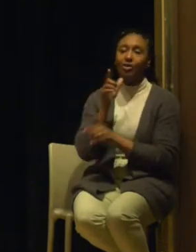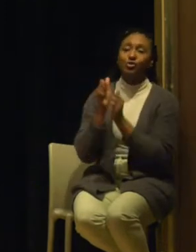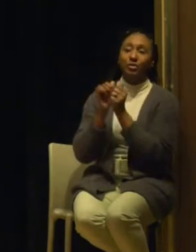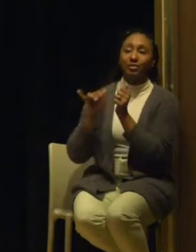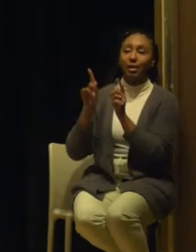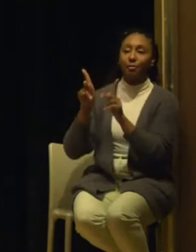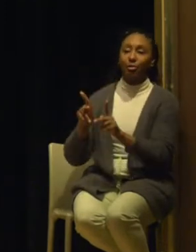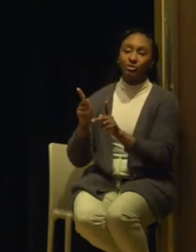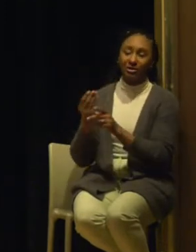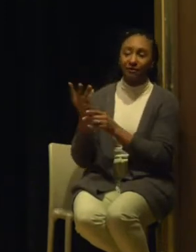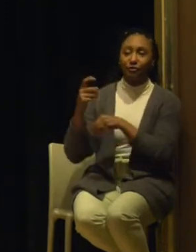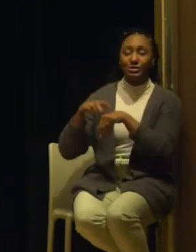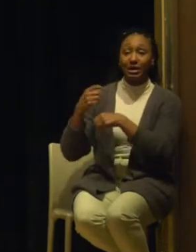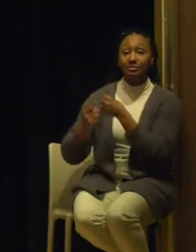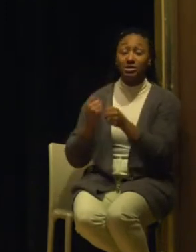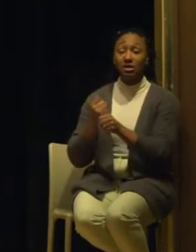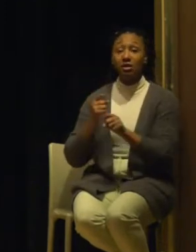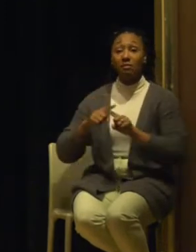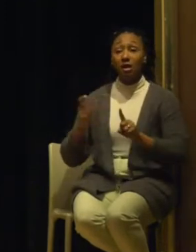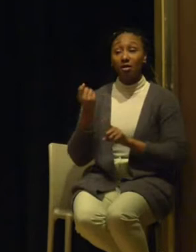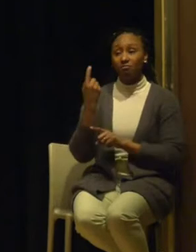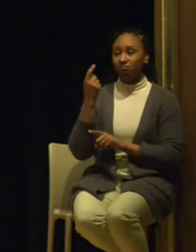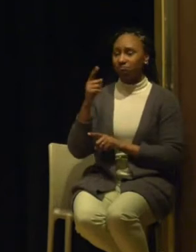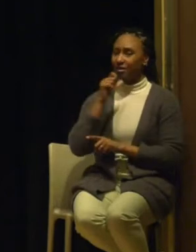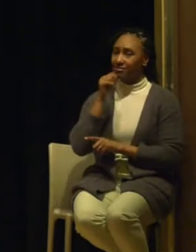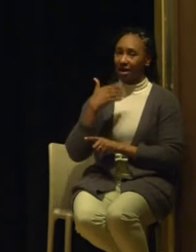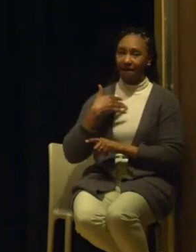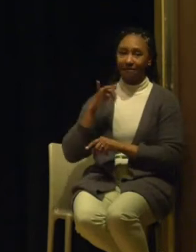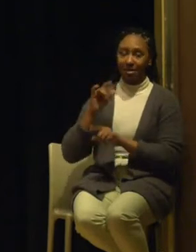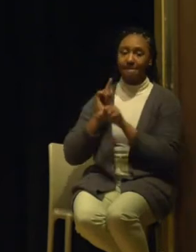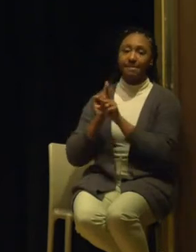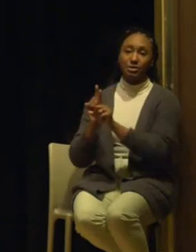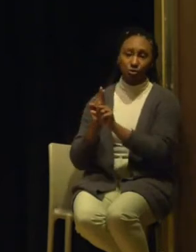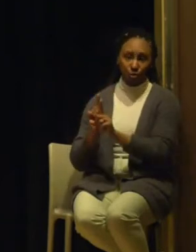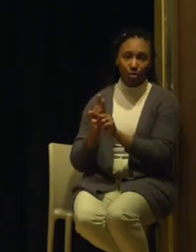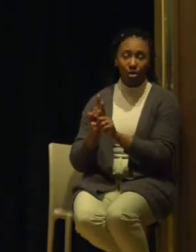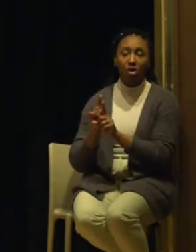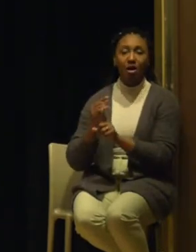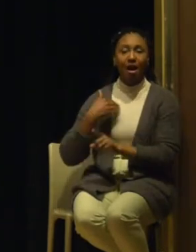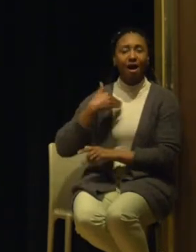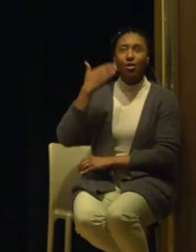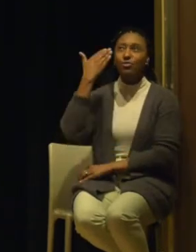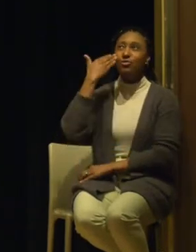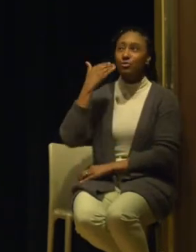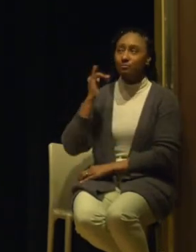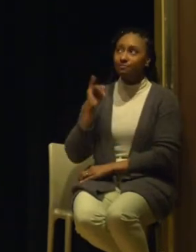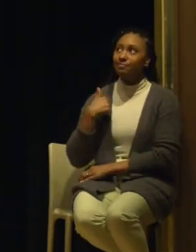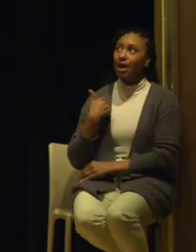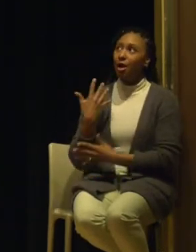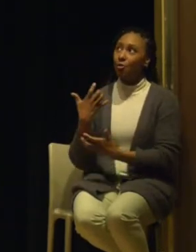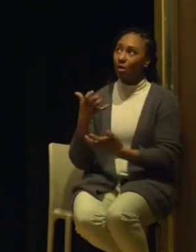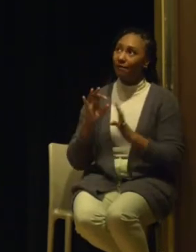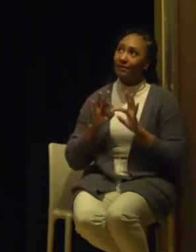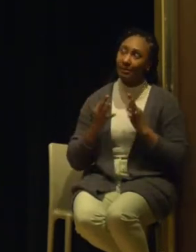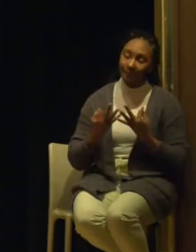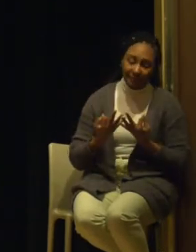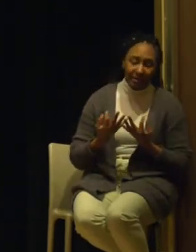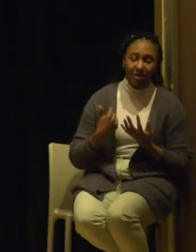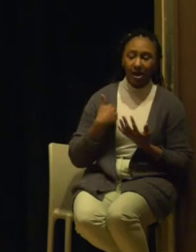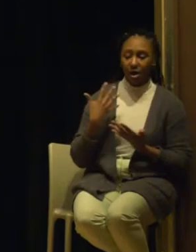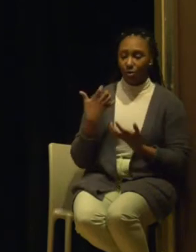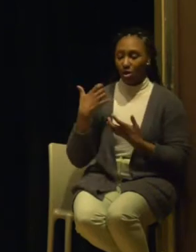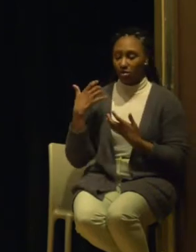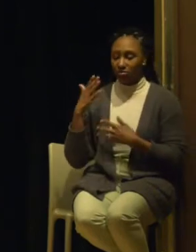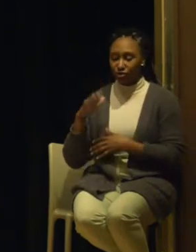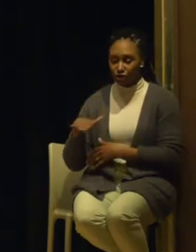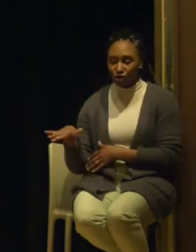I didn't have that, it was difficult. You know, I knew I wanted to have children. I never doubted that. I knew I wanted a family. And my